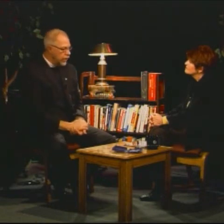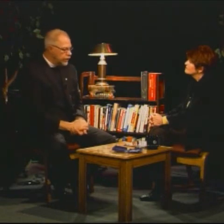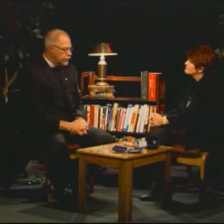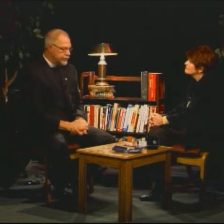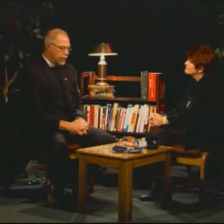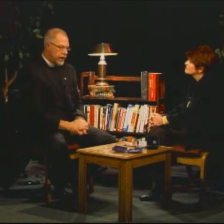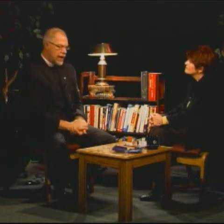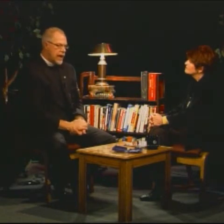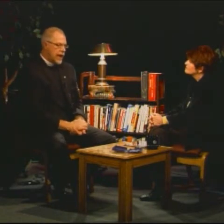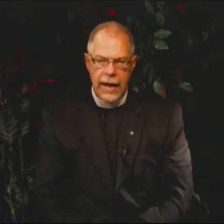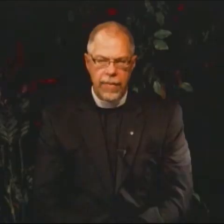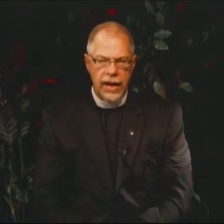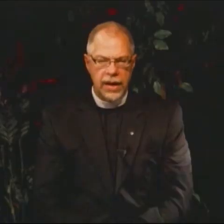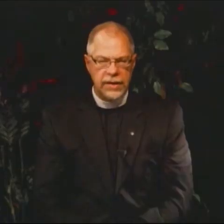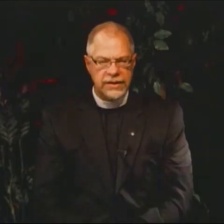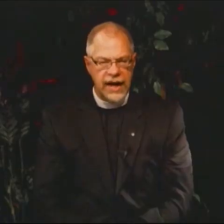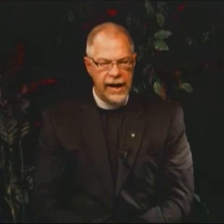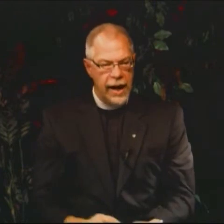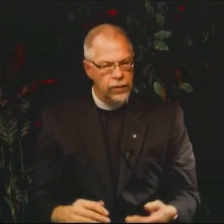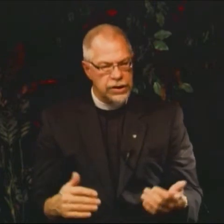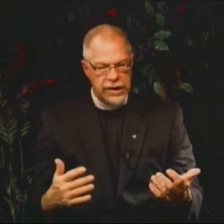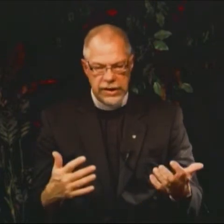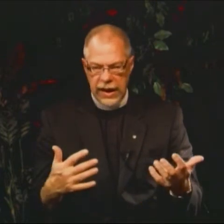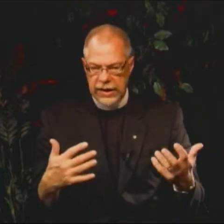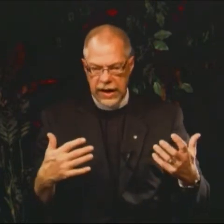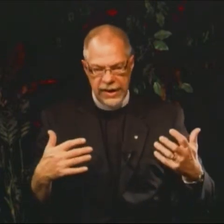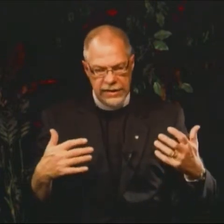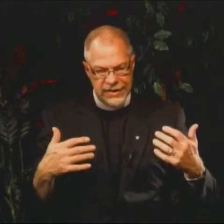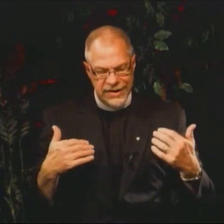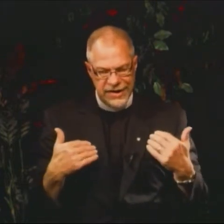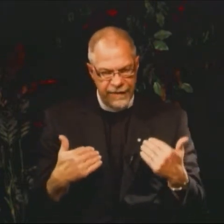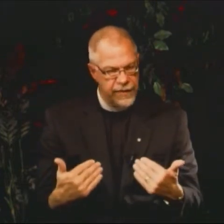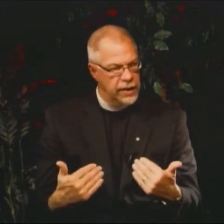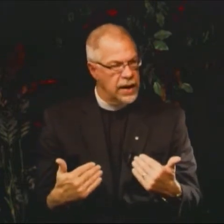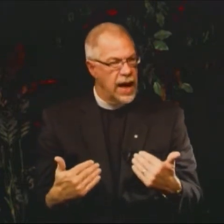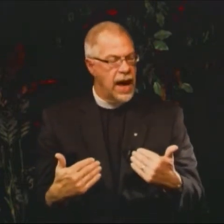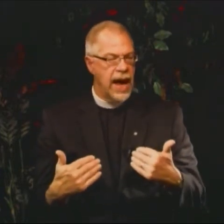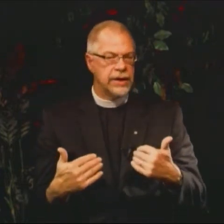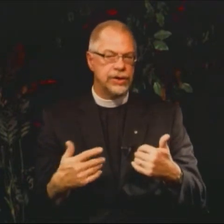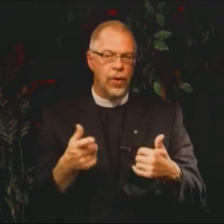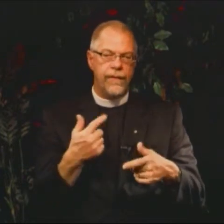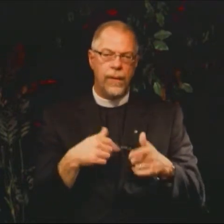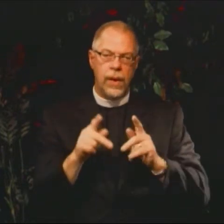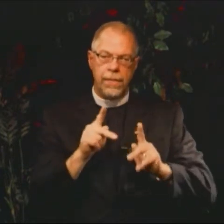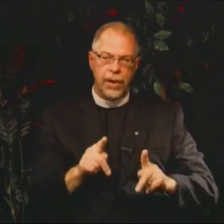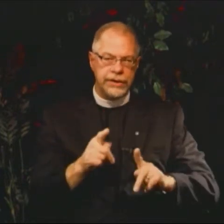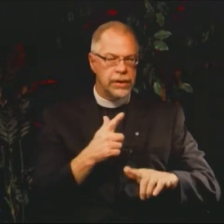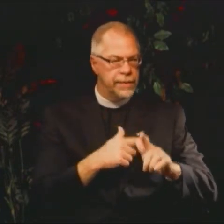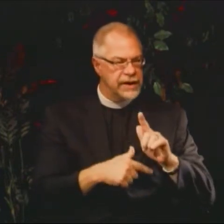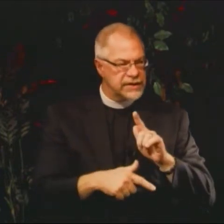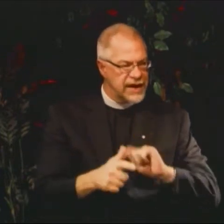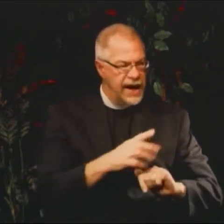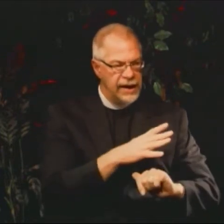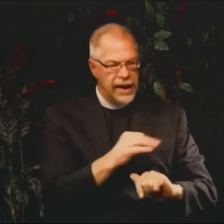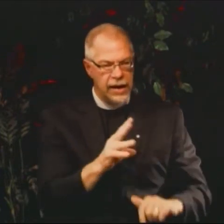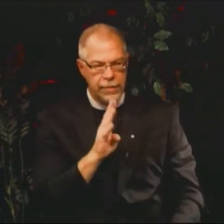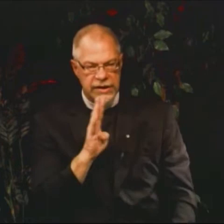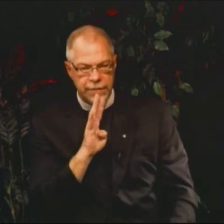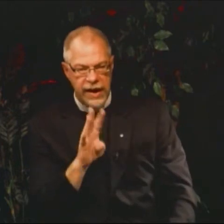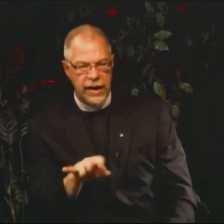articles. But the sign language is different. And so for a person to be signing and to be speaking at